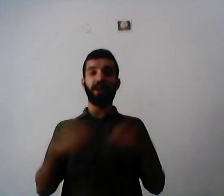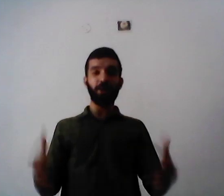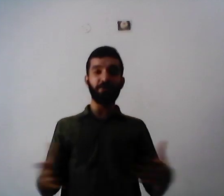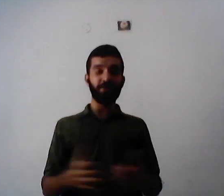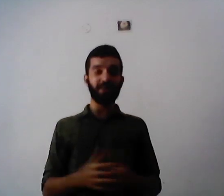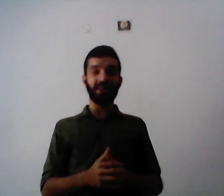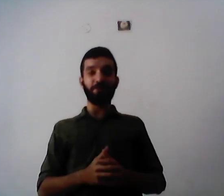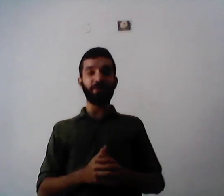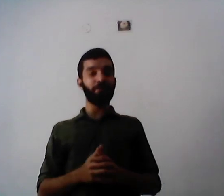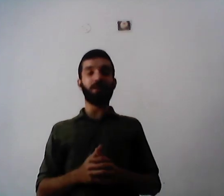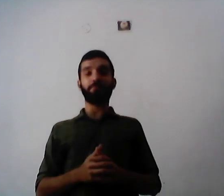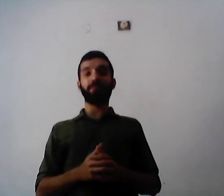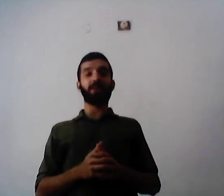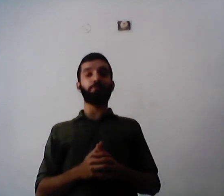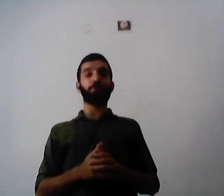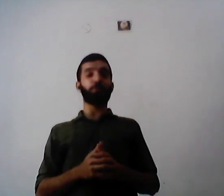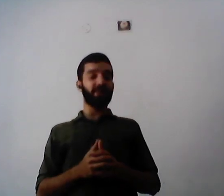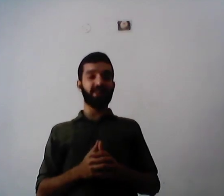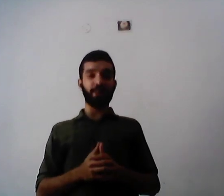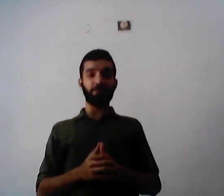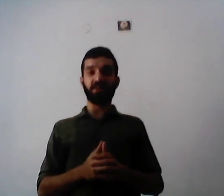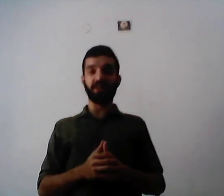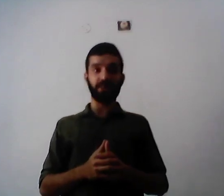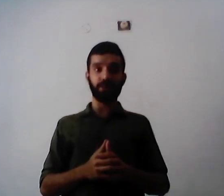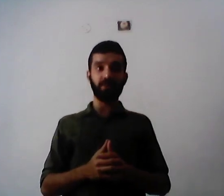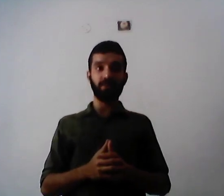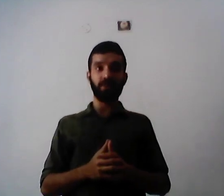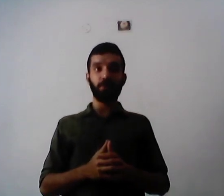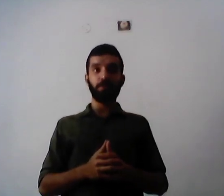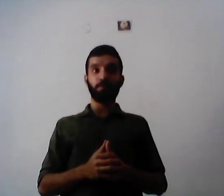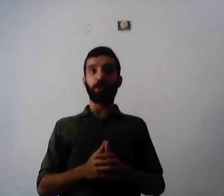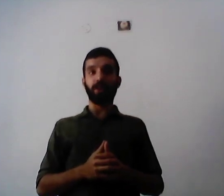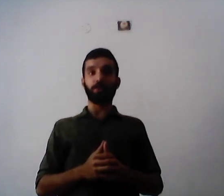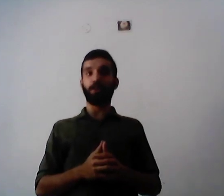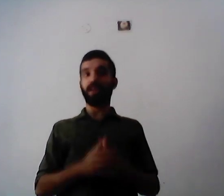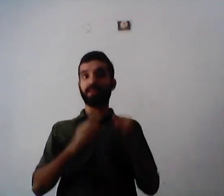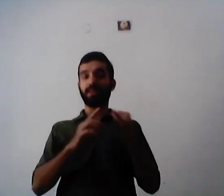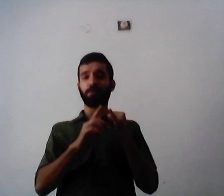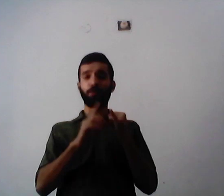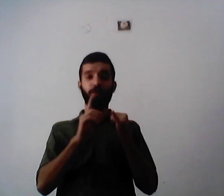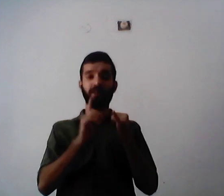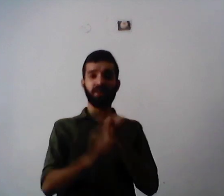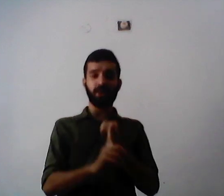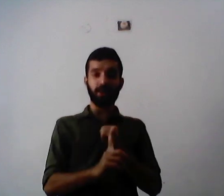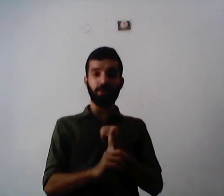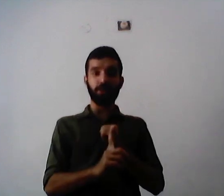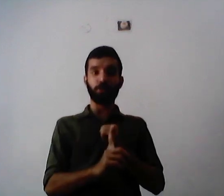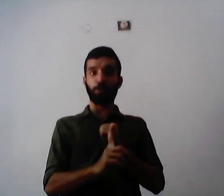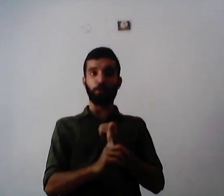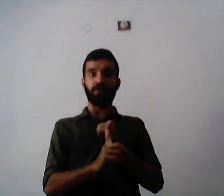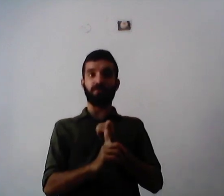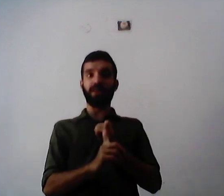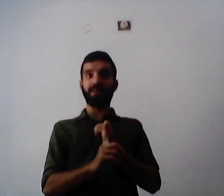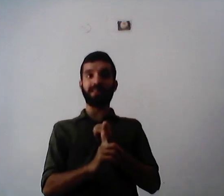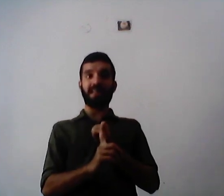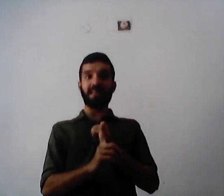Hello everyone, a very warm welcome to today's chemistry session. Okay, so last class we already started with solutions, right? The second